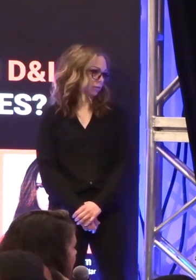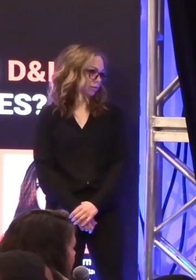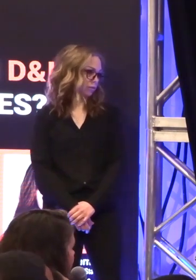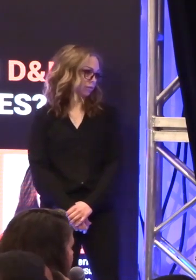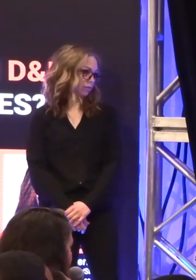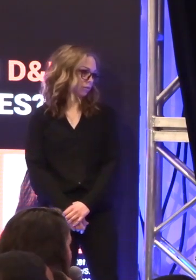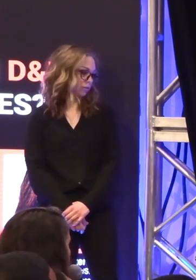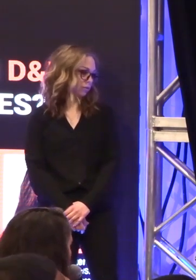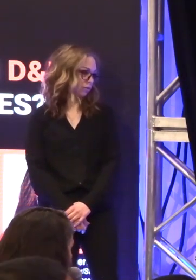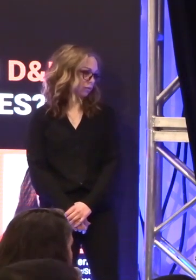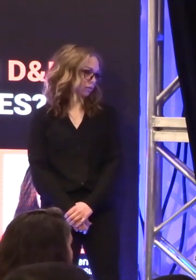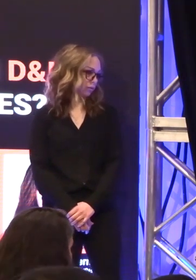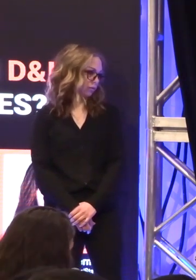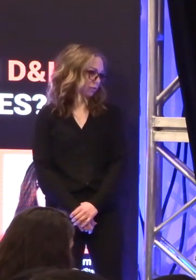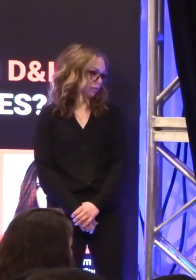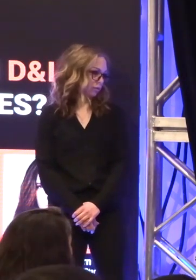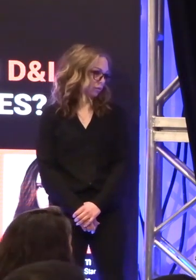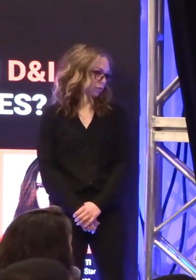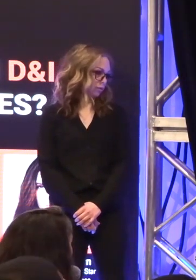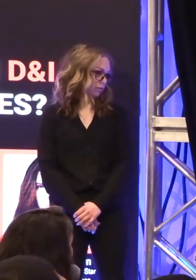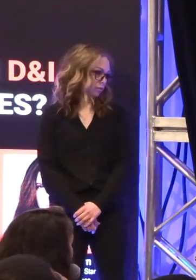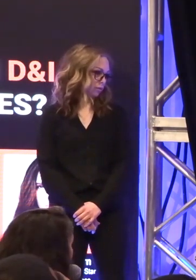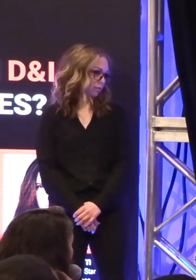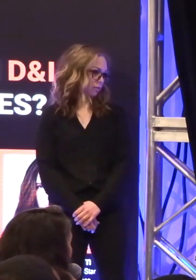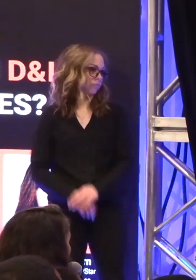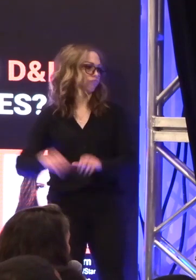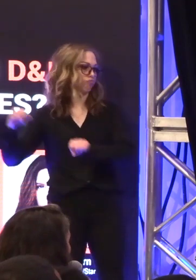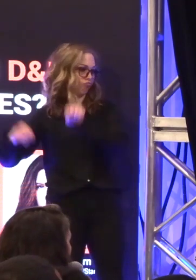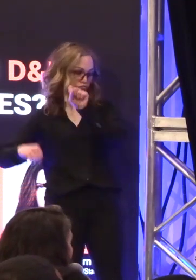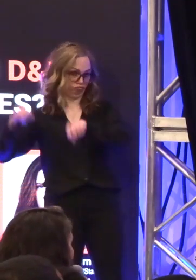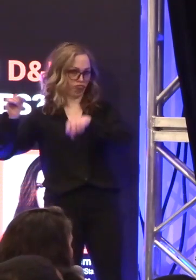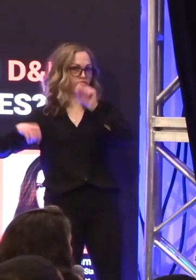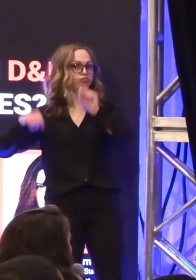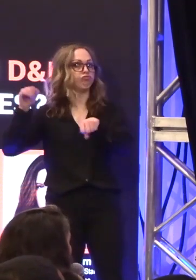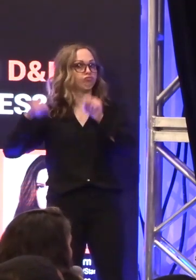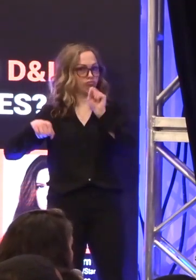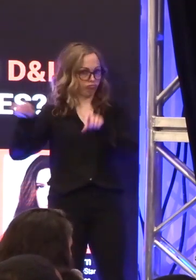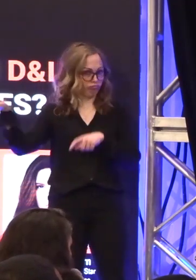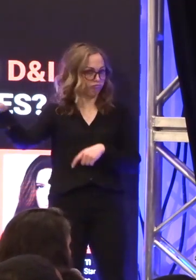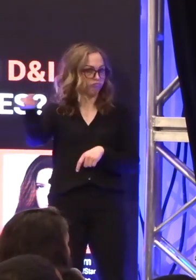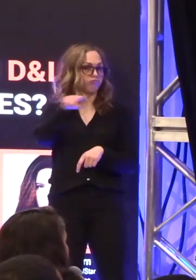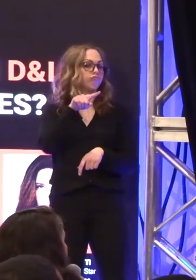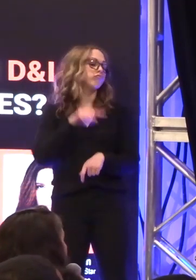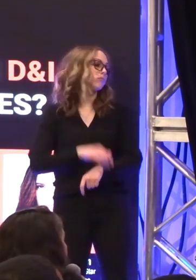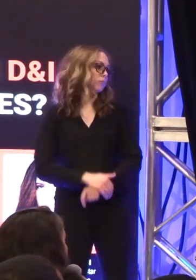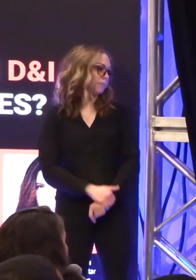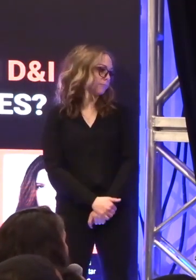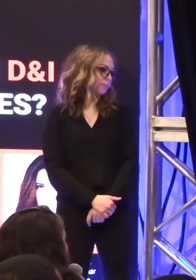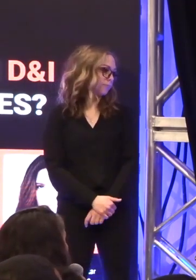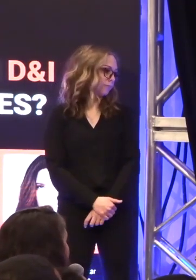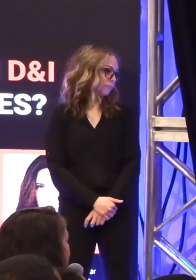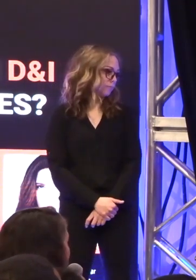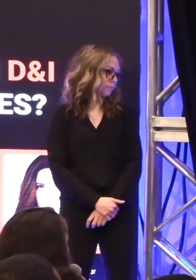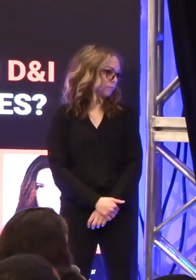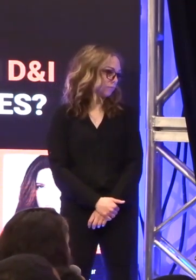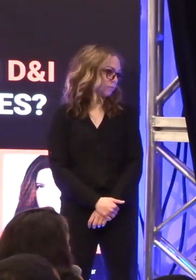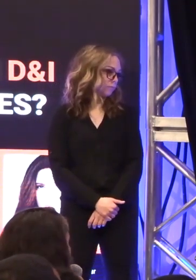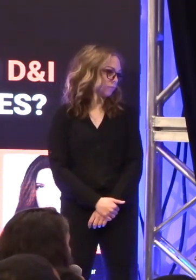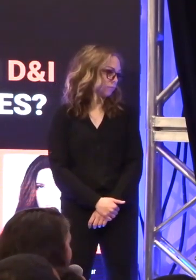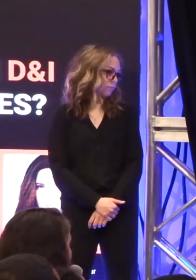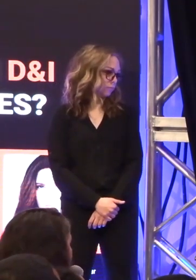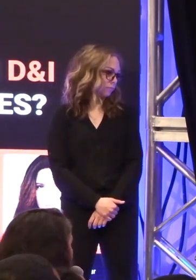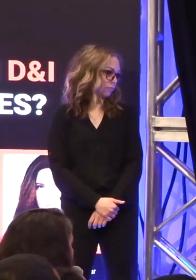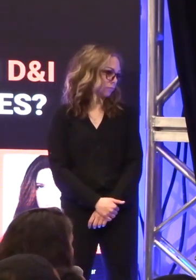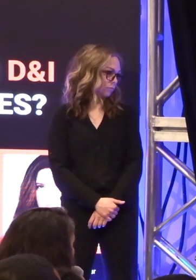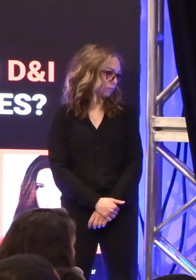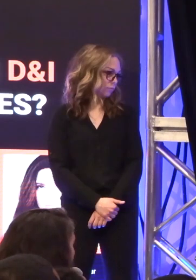really means is only, you know? And so we will always have people that who don't feel represent, who